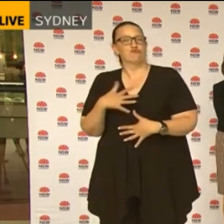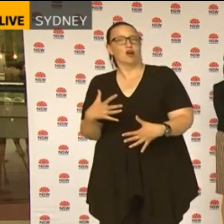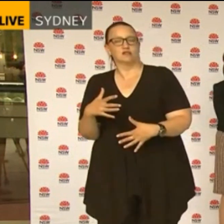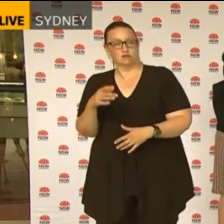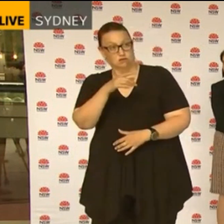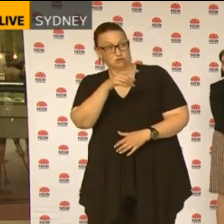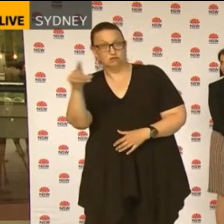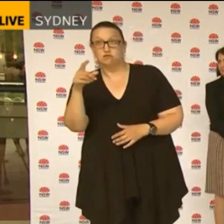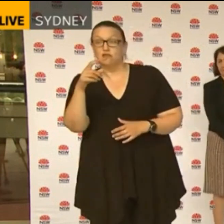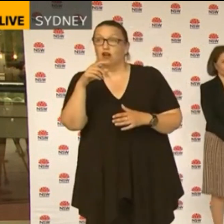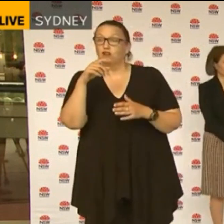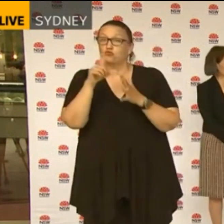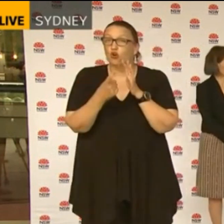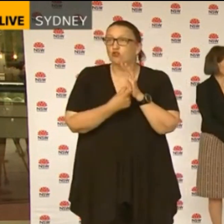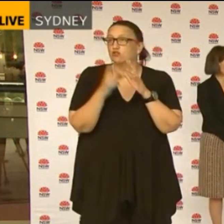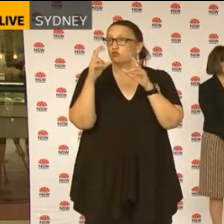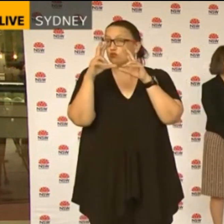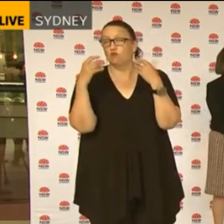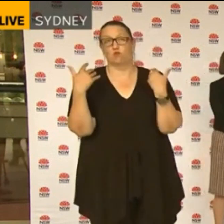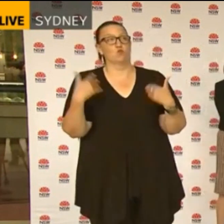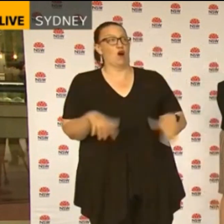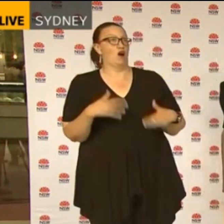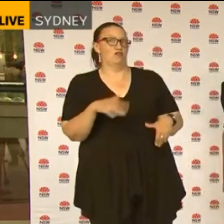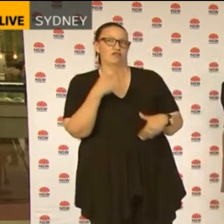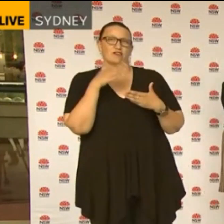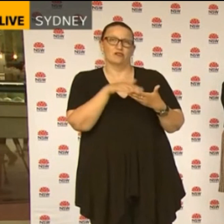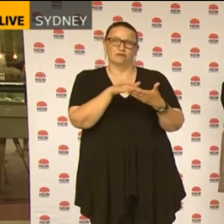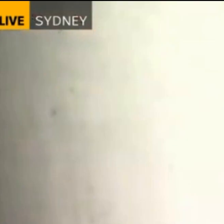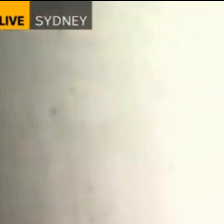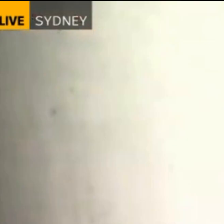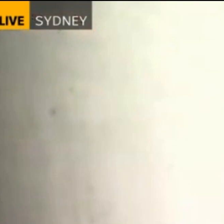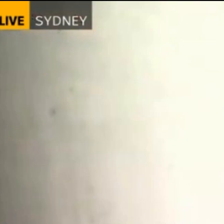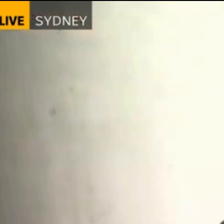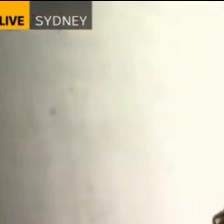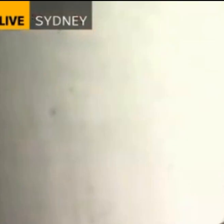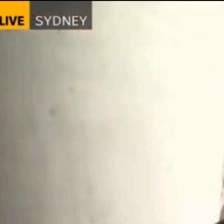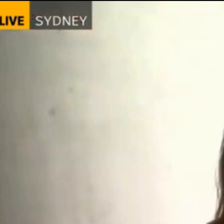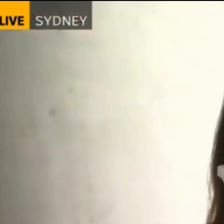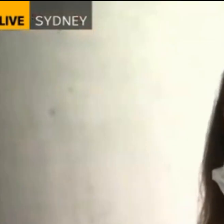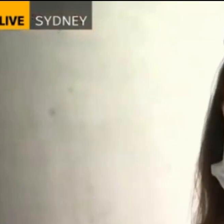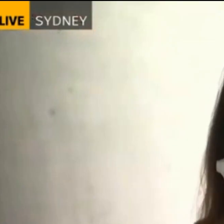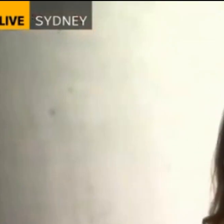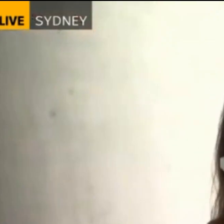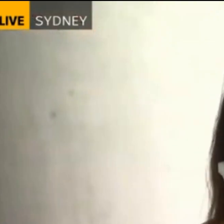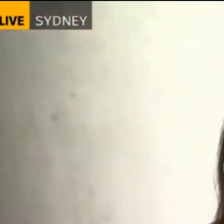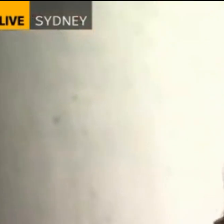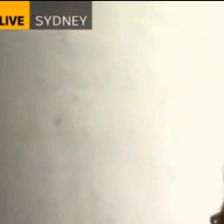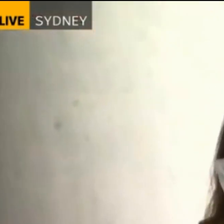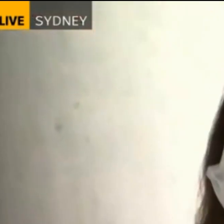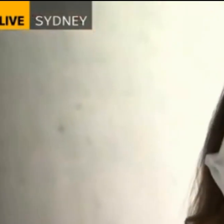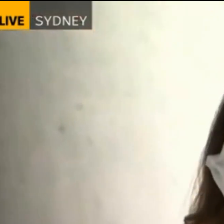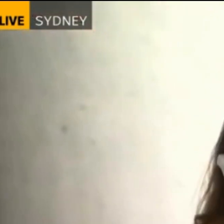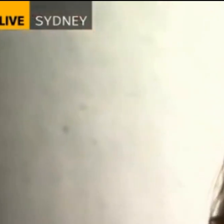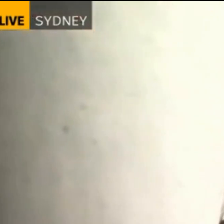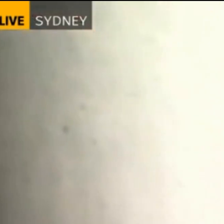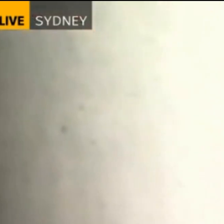our frontline staff, our doctors, our nurses and our police. It is 1 month. Ursula, sorry. 1 month tomorrow from